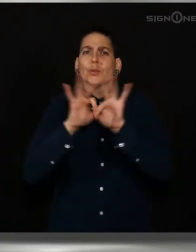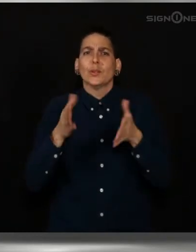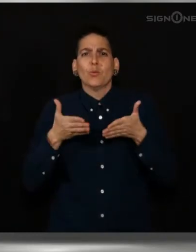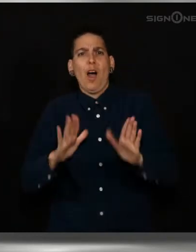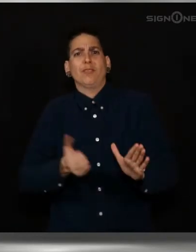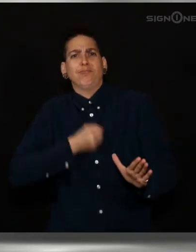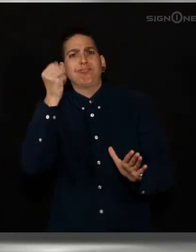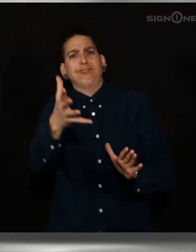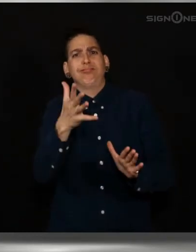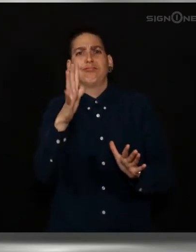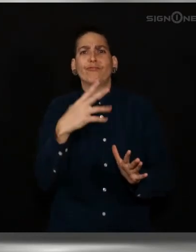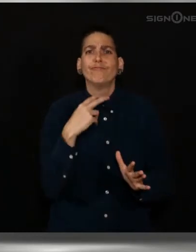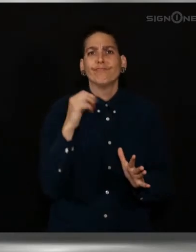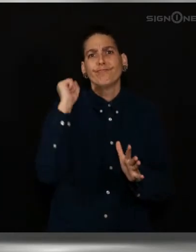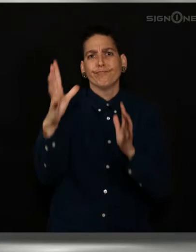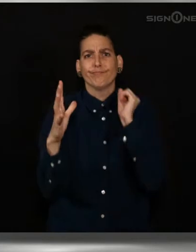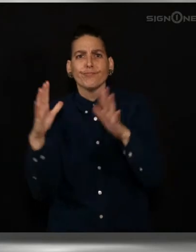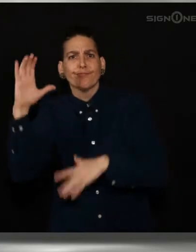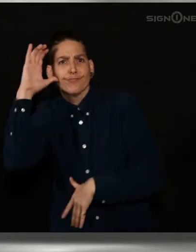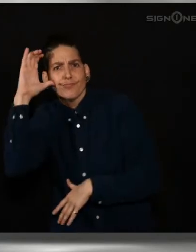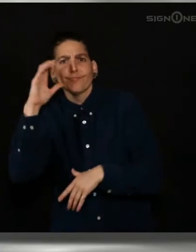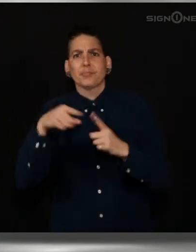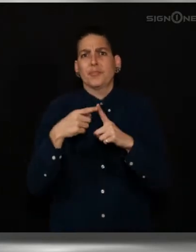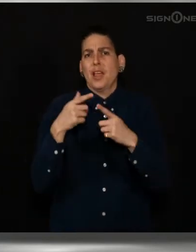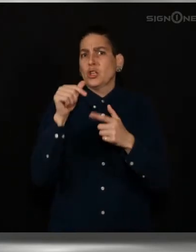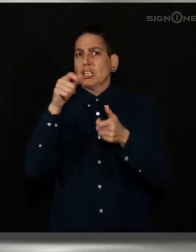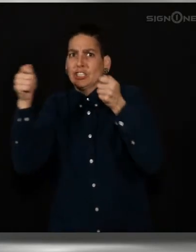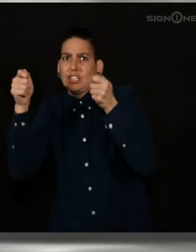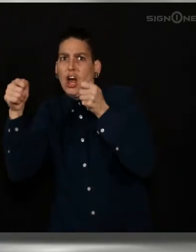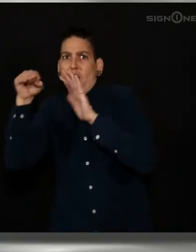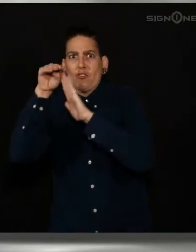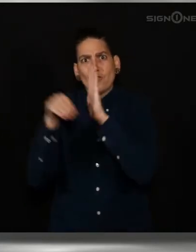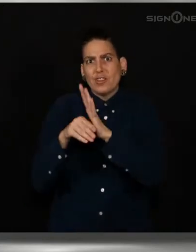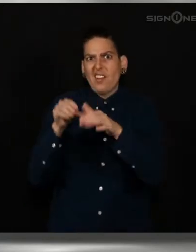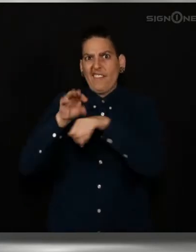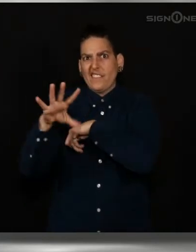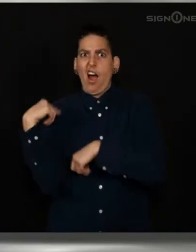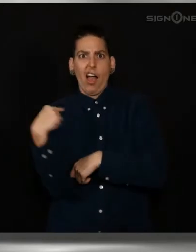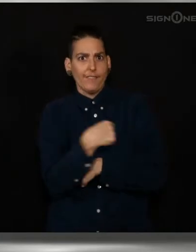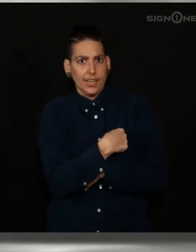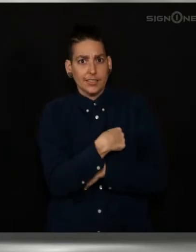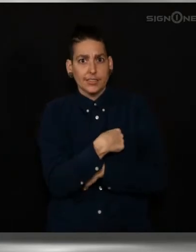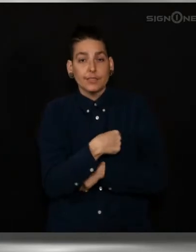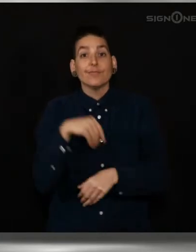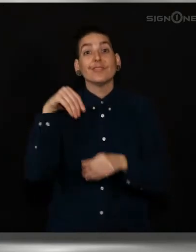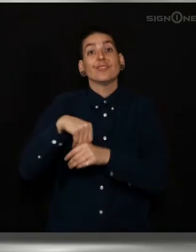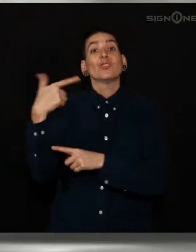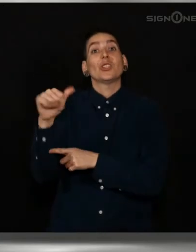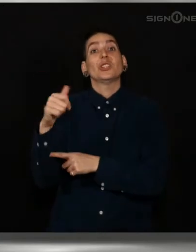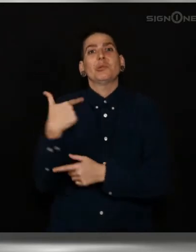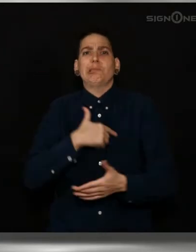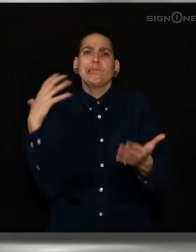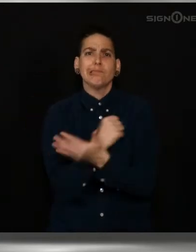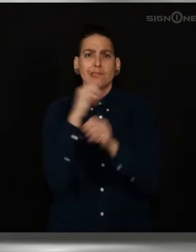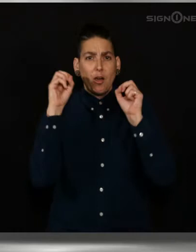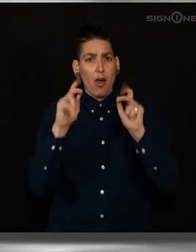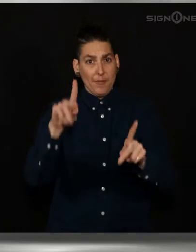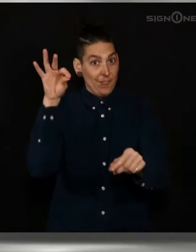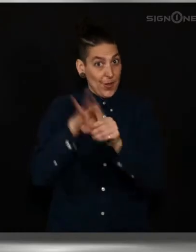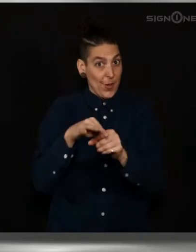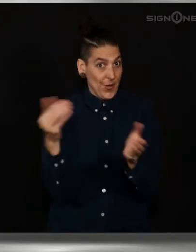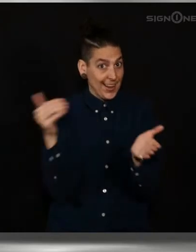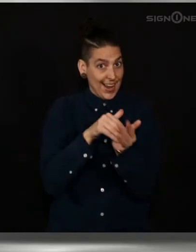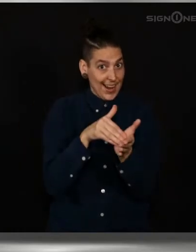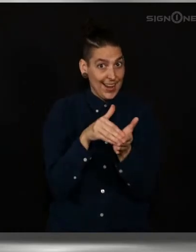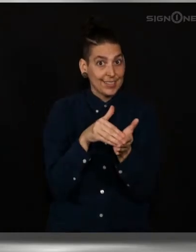affect all of us. In Georgia, we have an opportunity to vote again. Out of hundreds of races in the state of Georgia, 7 of